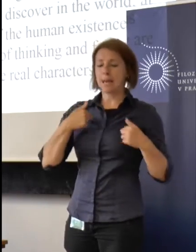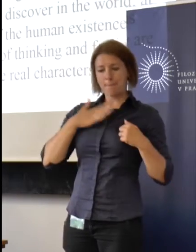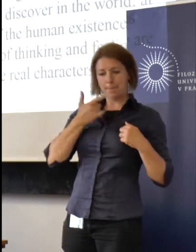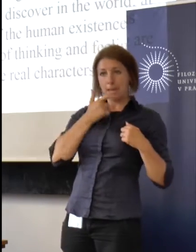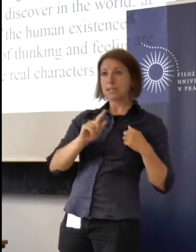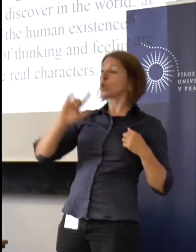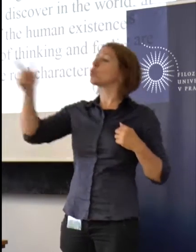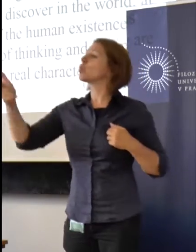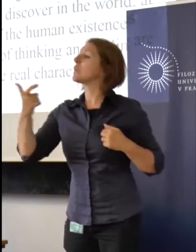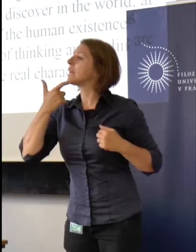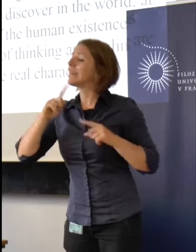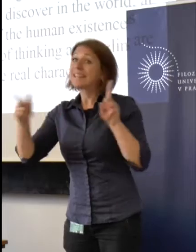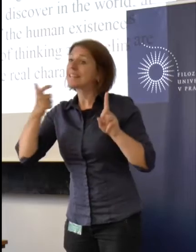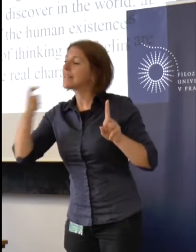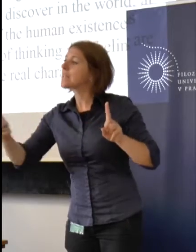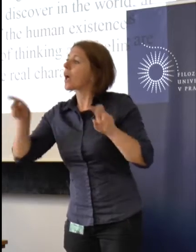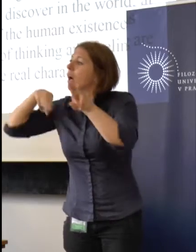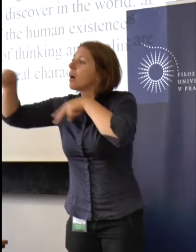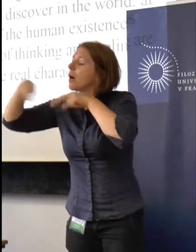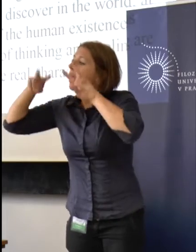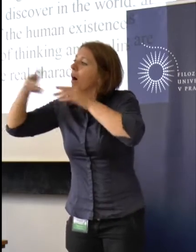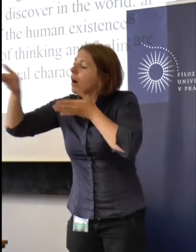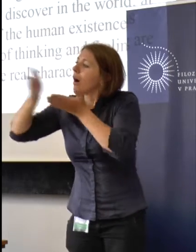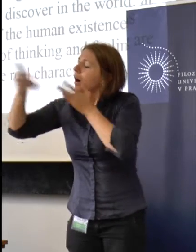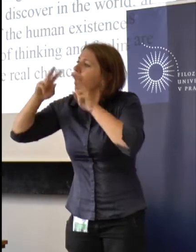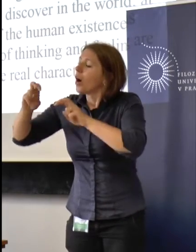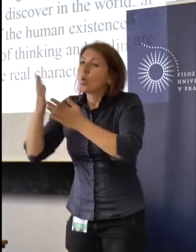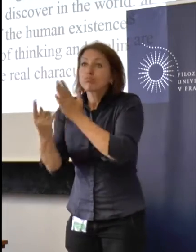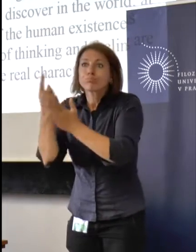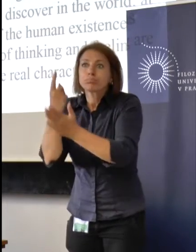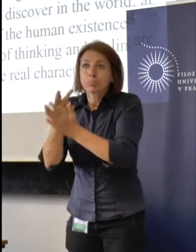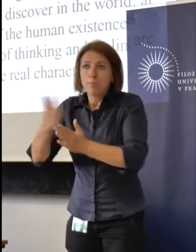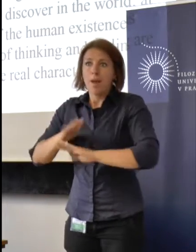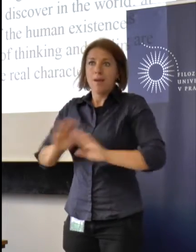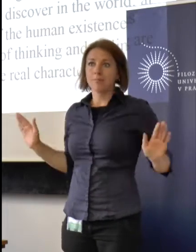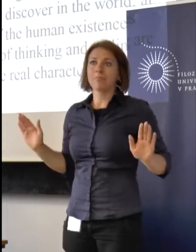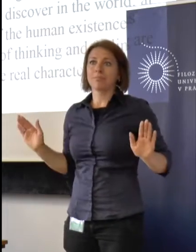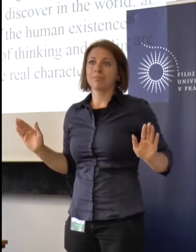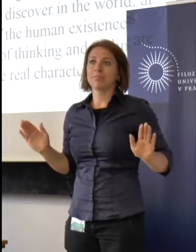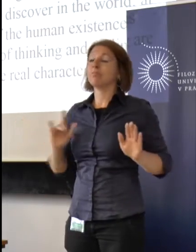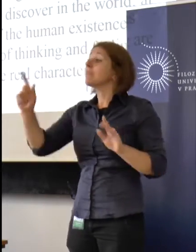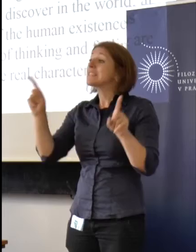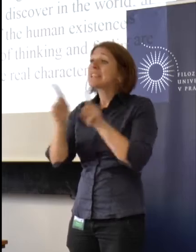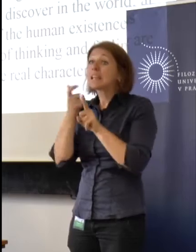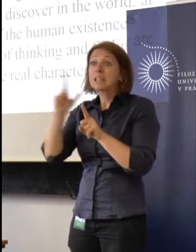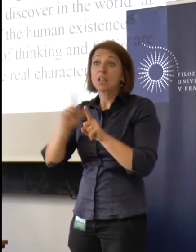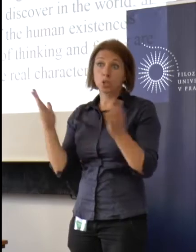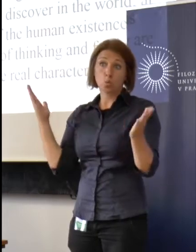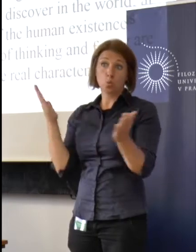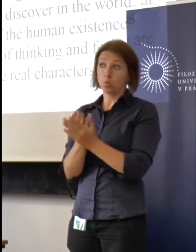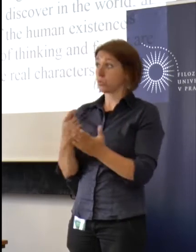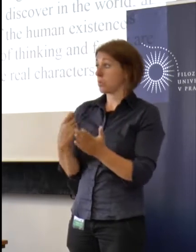human existence is enlarged, and new ways of thinking and feeling are presented to us in definite and real characters. So this is